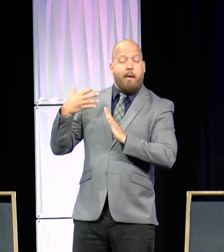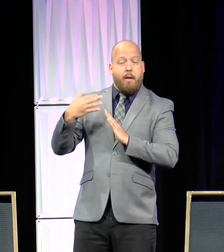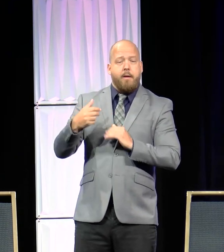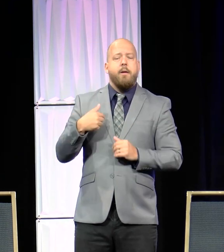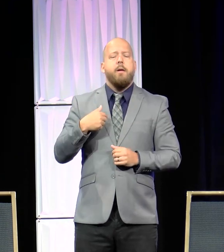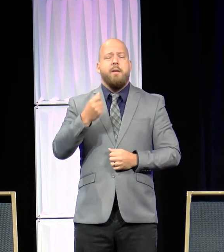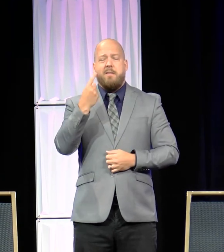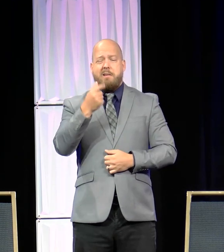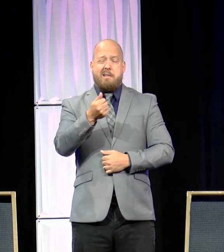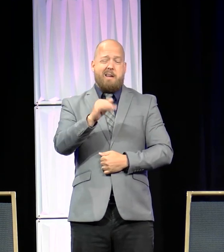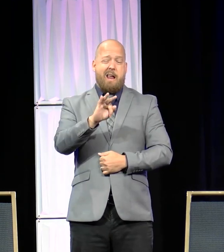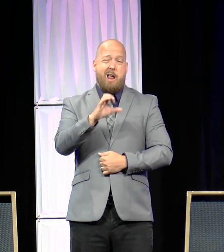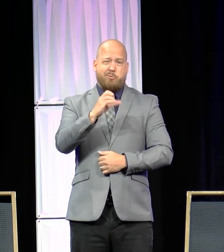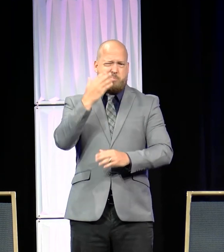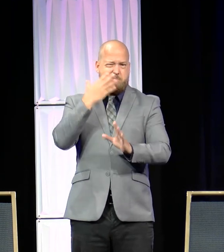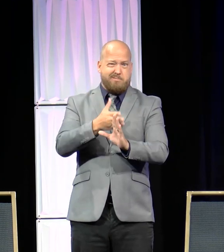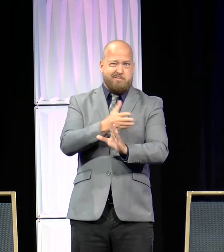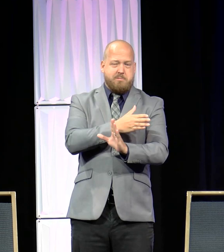in 1990,